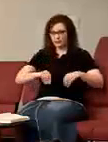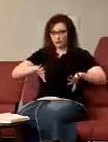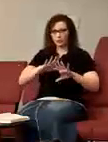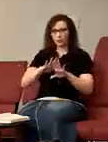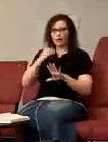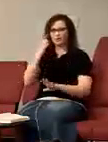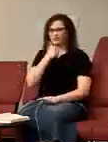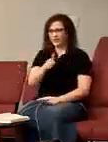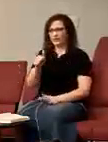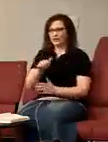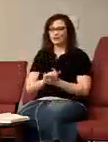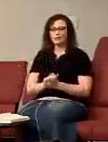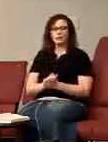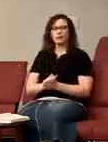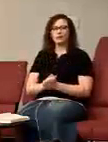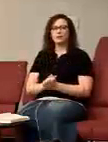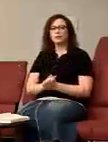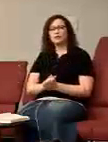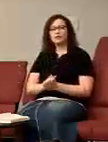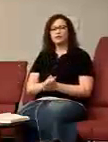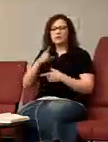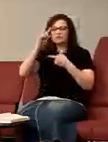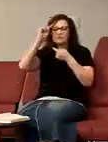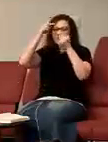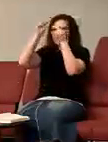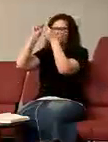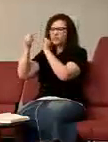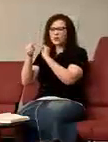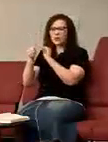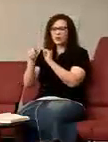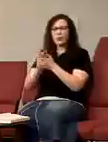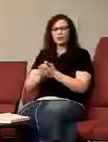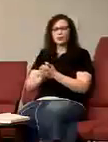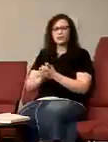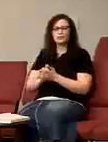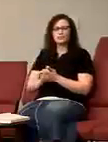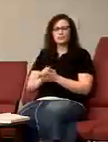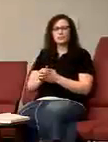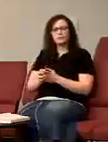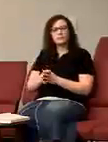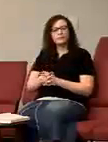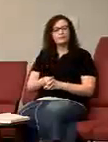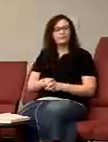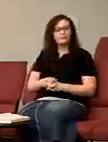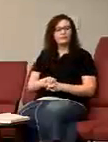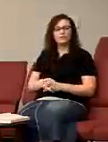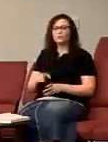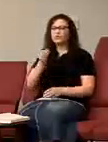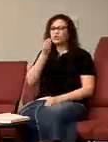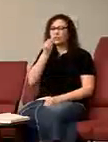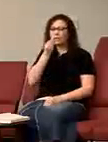it all the days of thy life. Thorns and thistles shall bring forth to thee, and thou shalt eat the herb of the field.